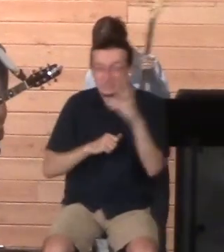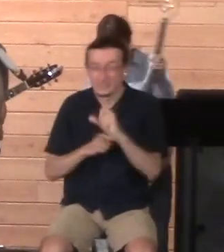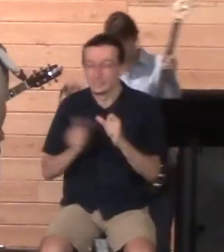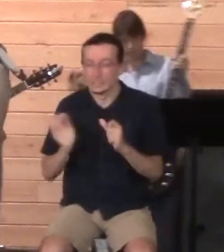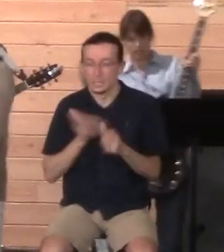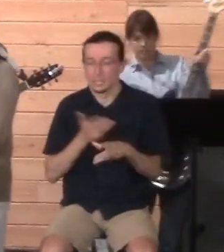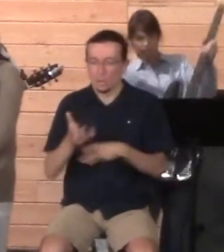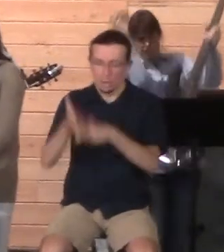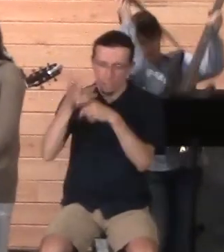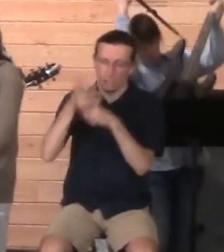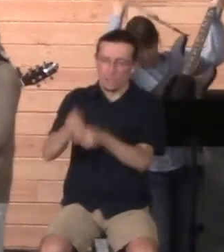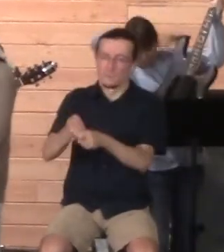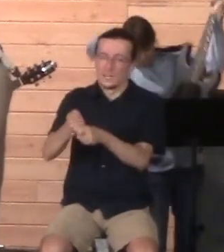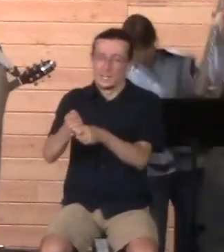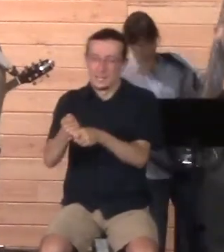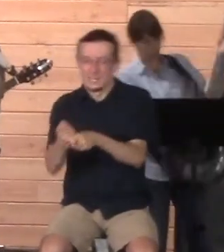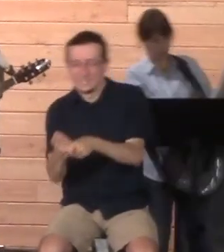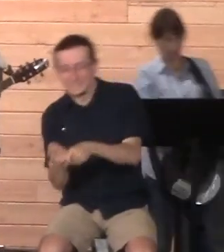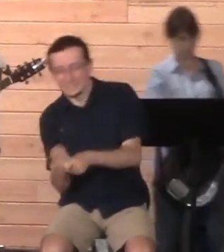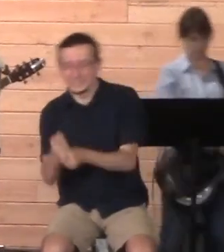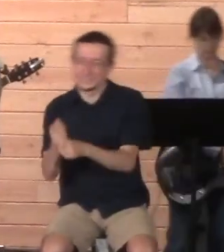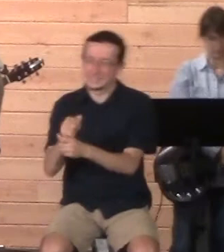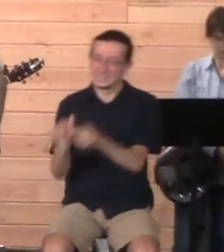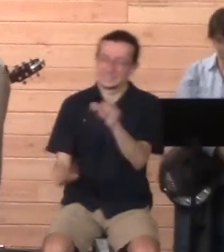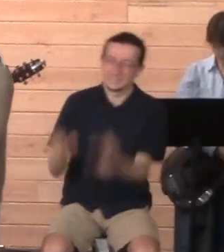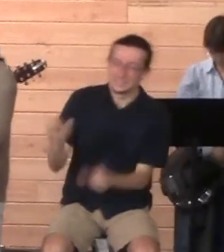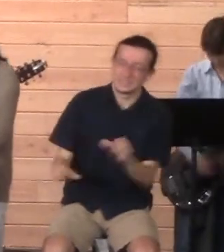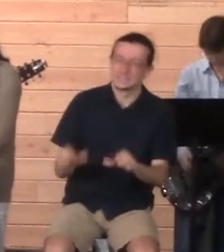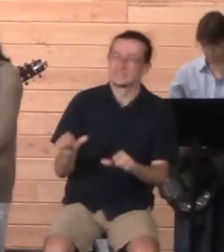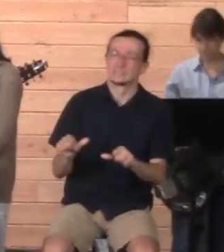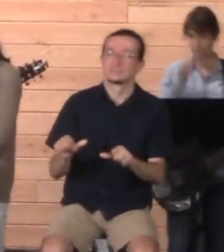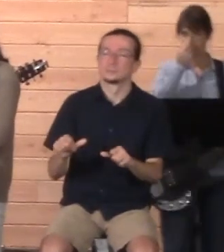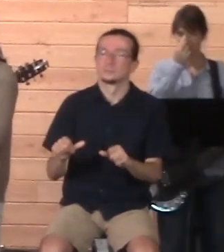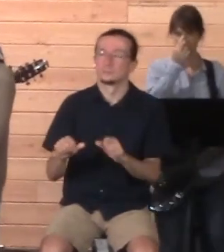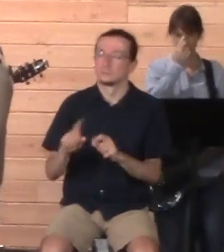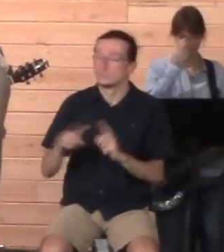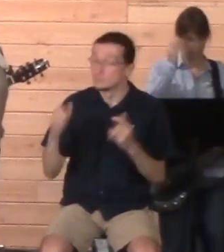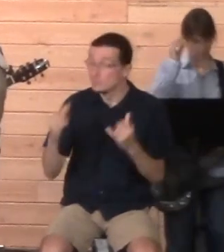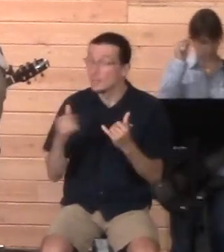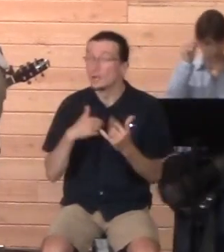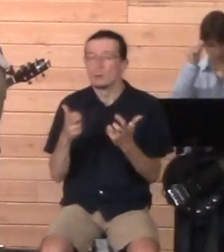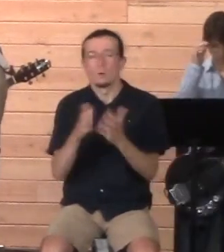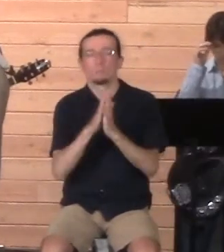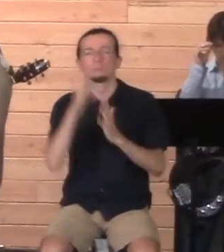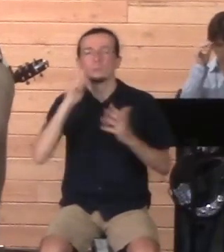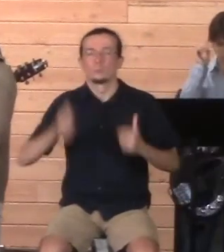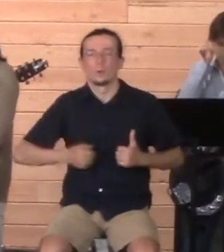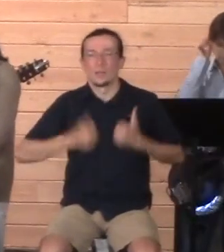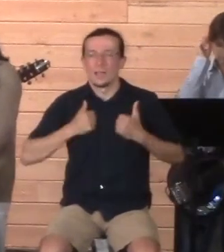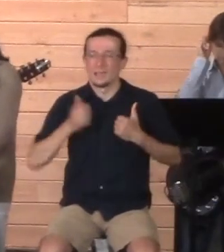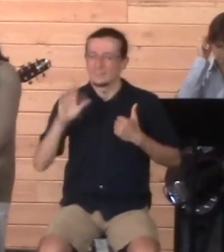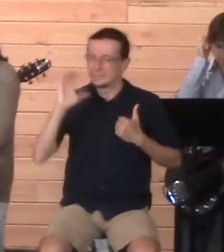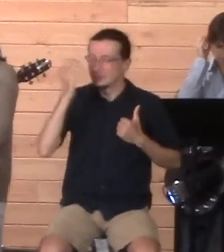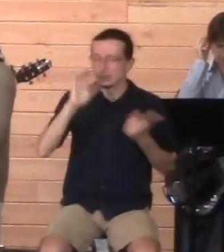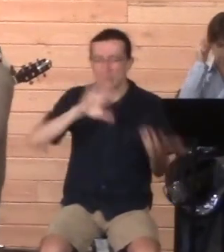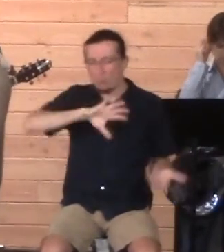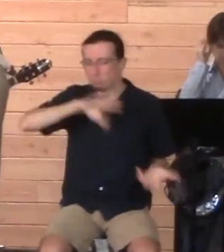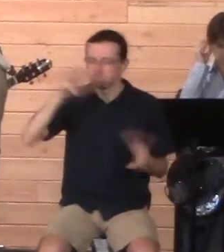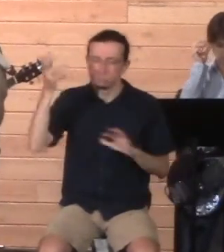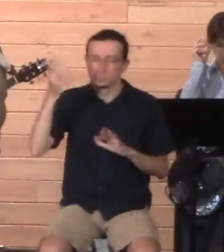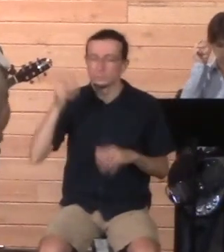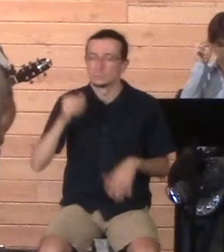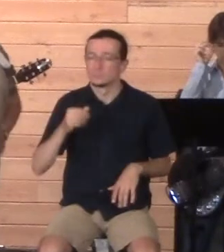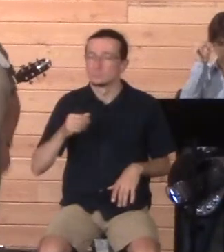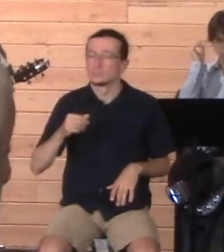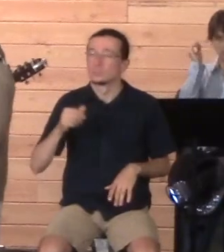gets shook. And I want to today pray for lives that seem chaotic, that You